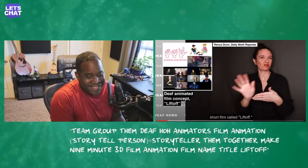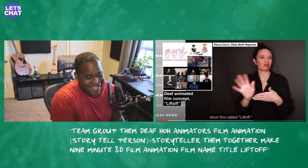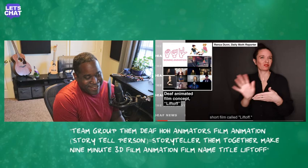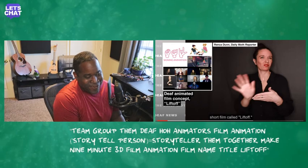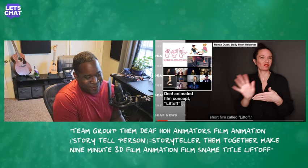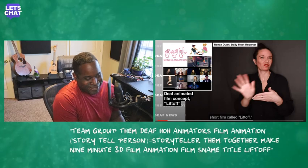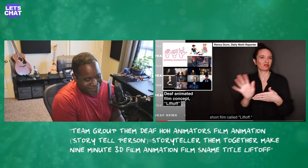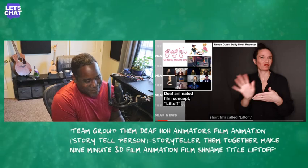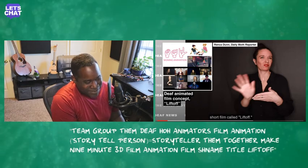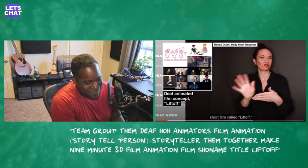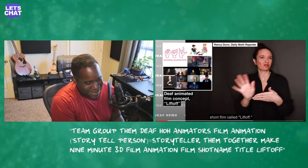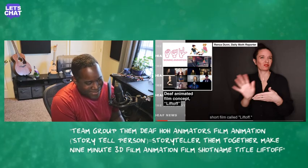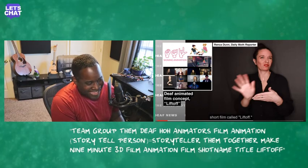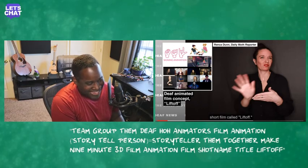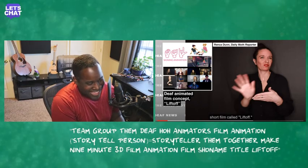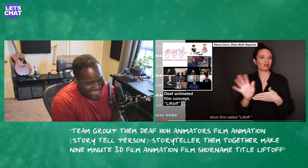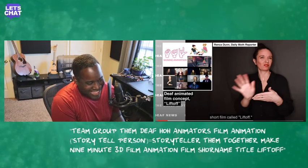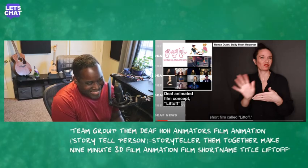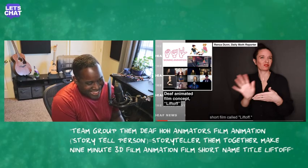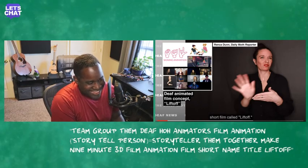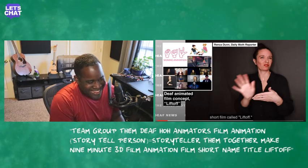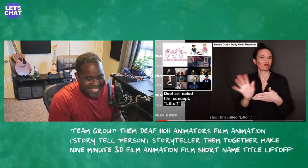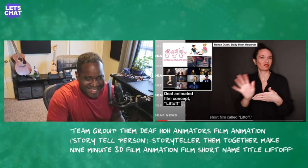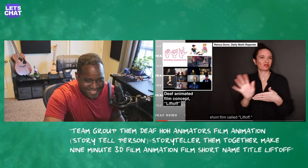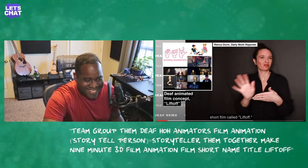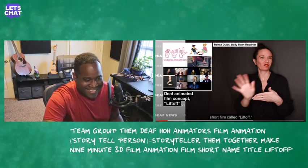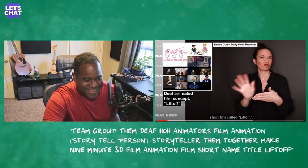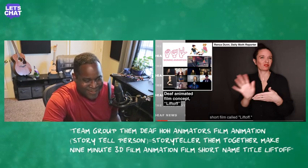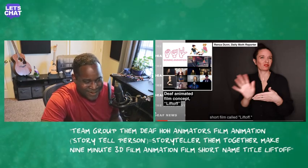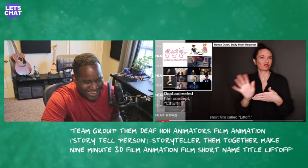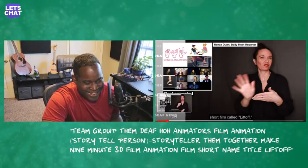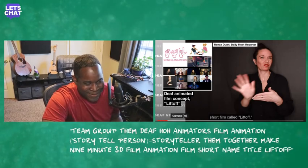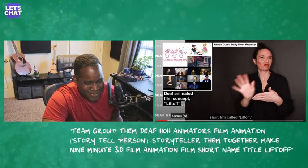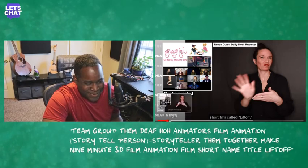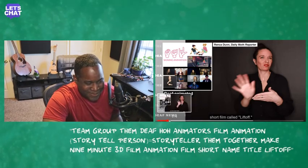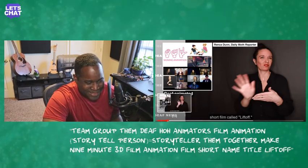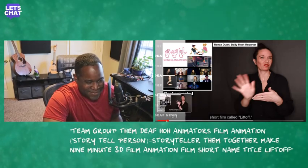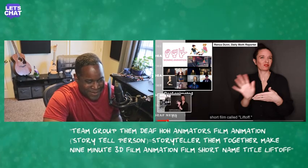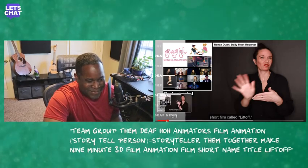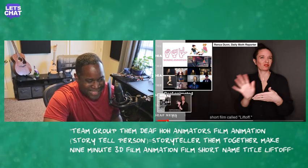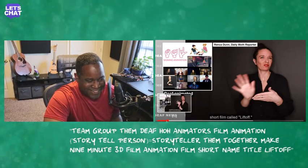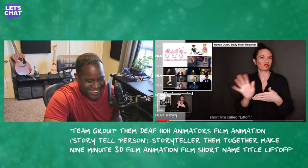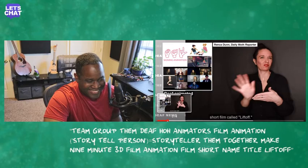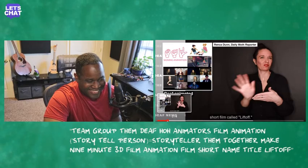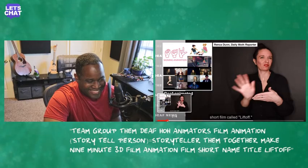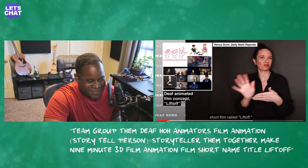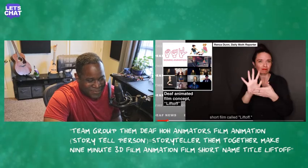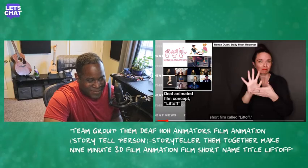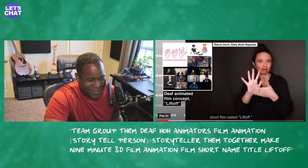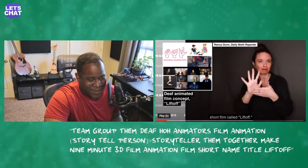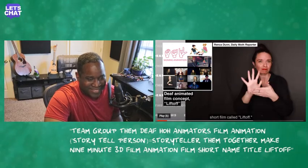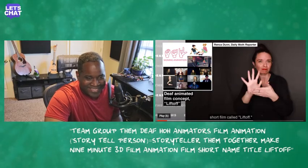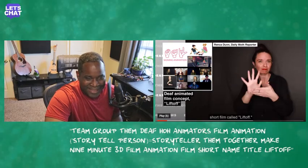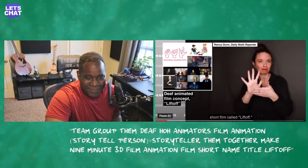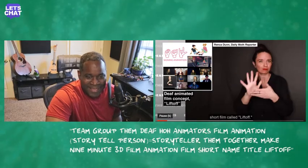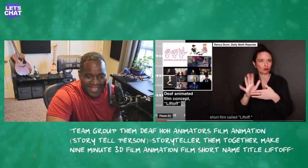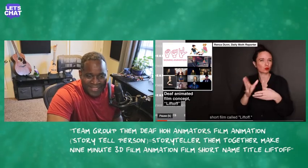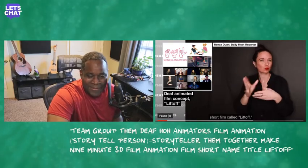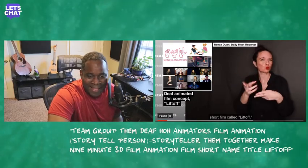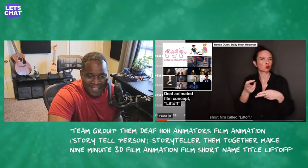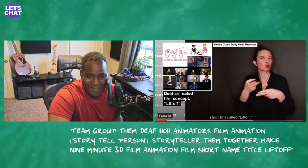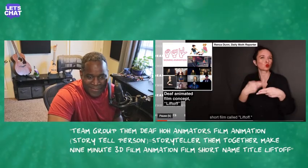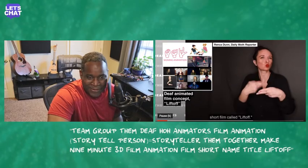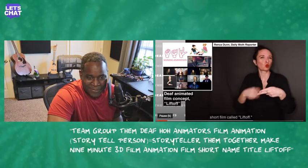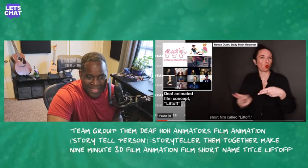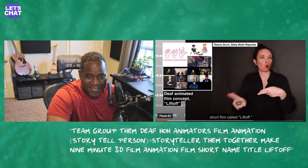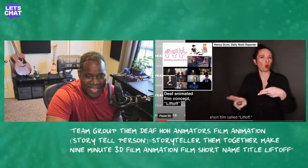That does say short. My bad. I did see short. I know I'm not crazy all the time. So